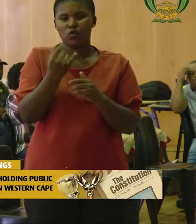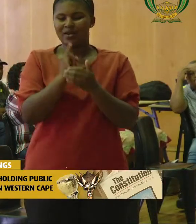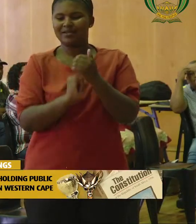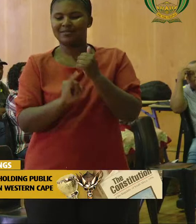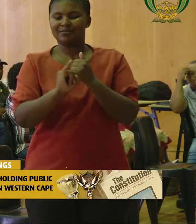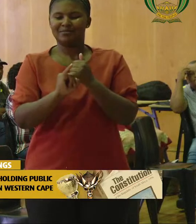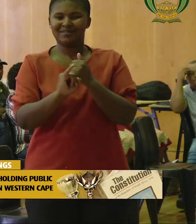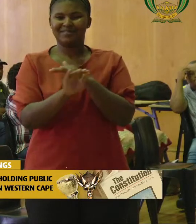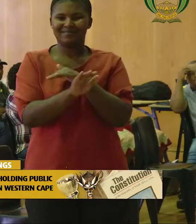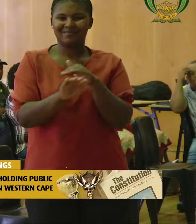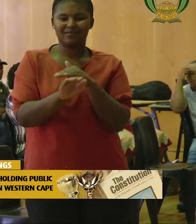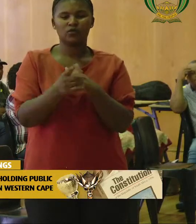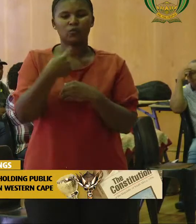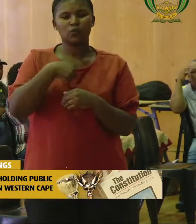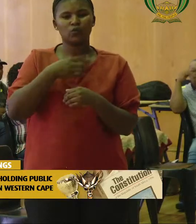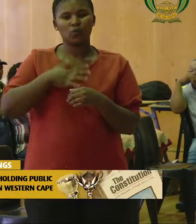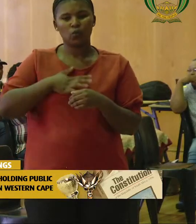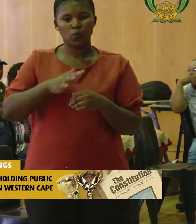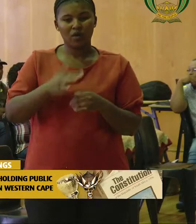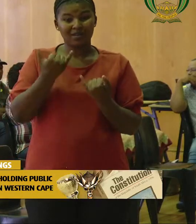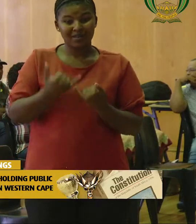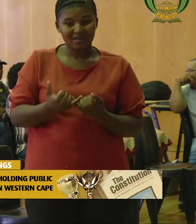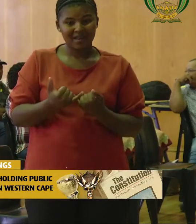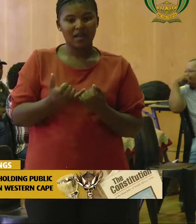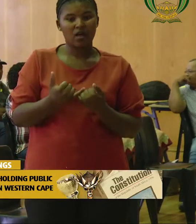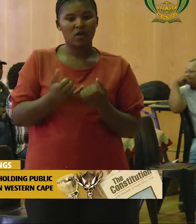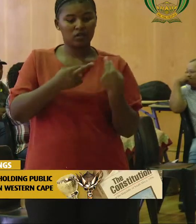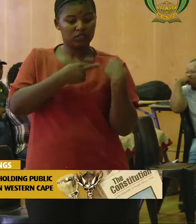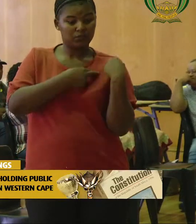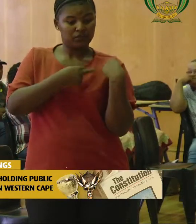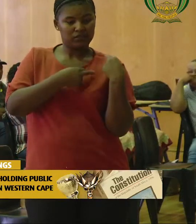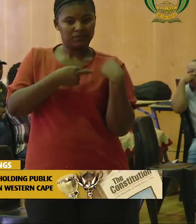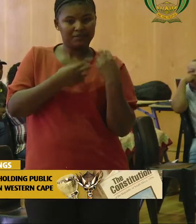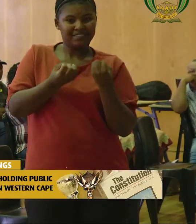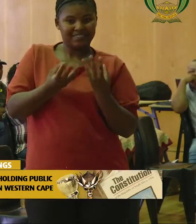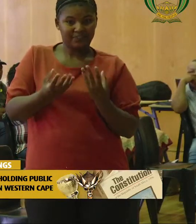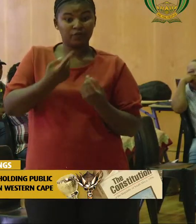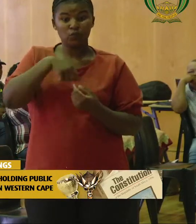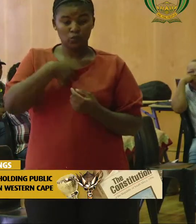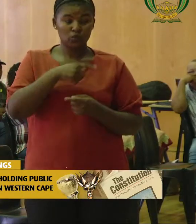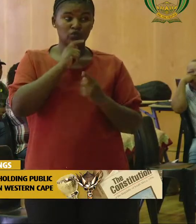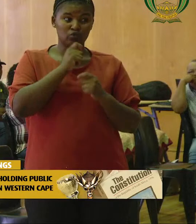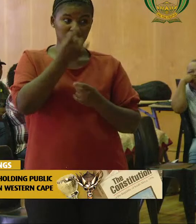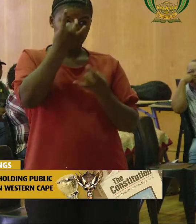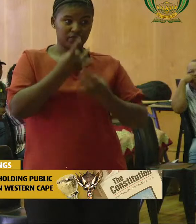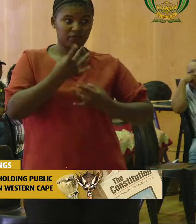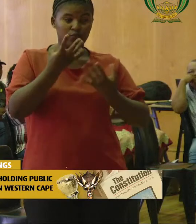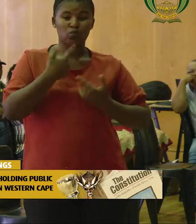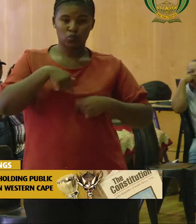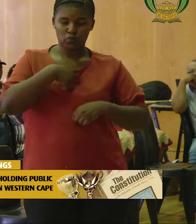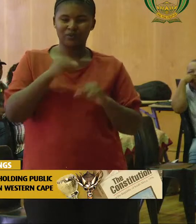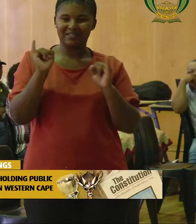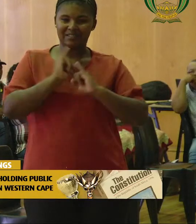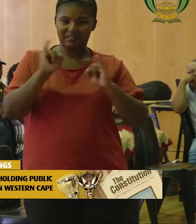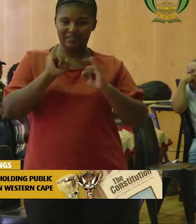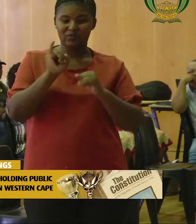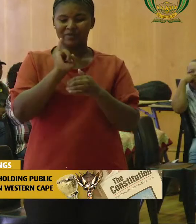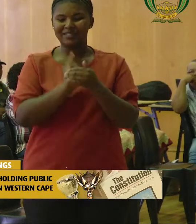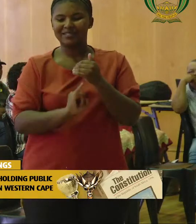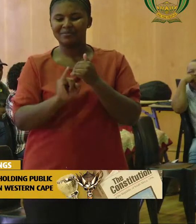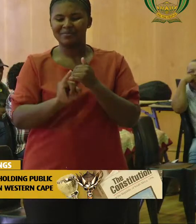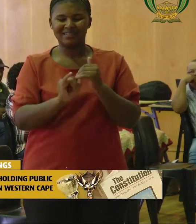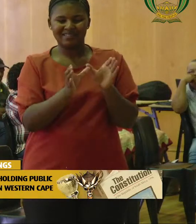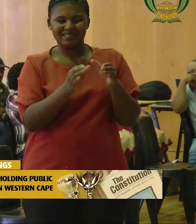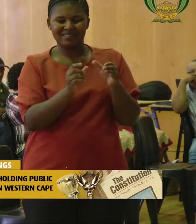candidate. We want you to take it to an account that we are very serious with this issue of independent